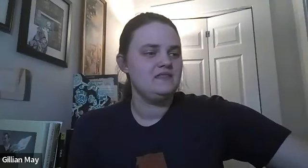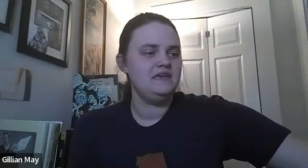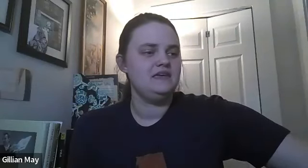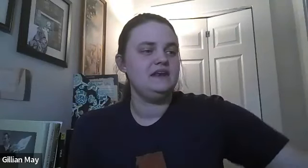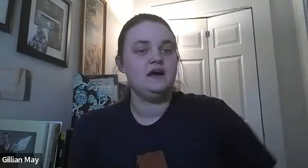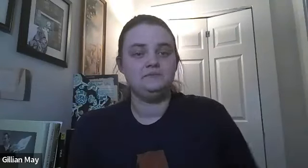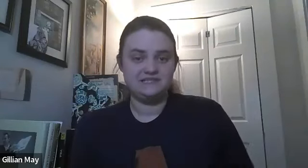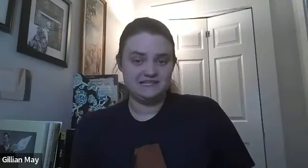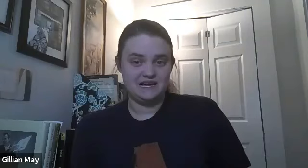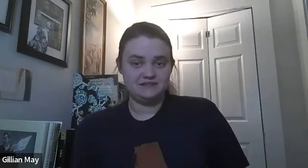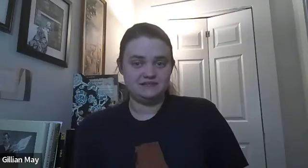then upset,